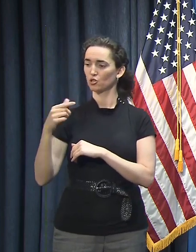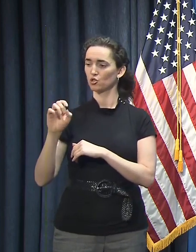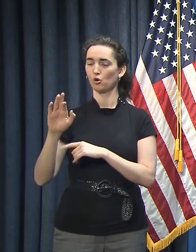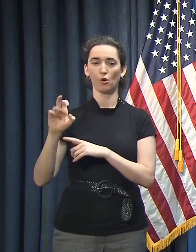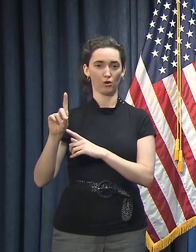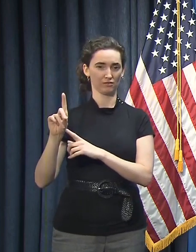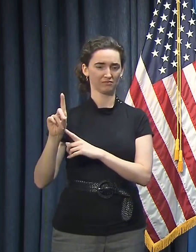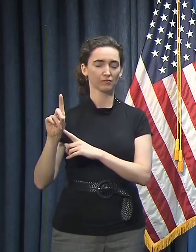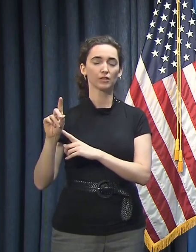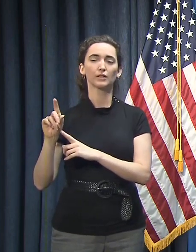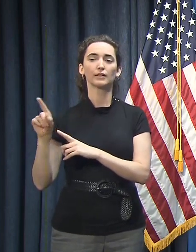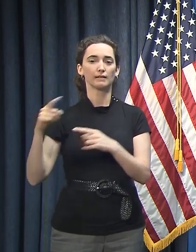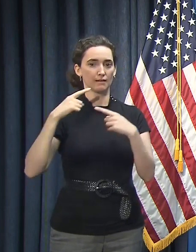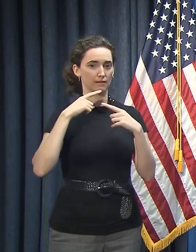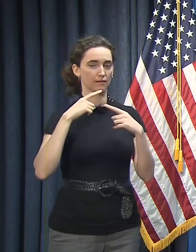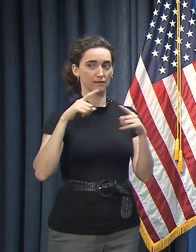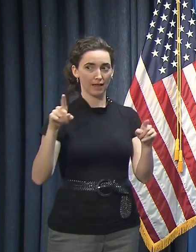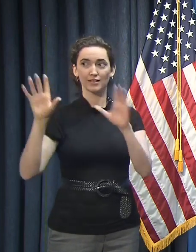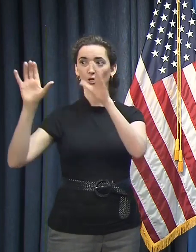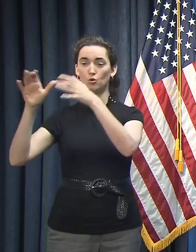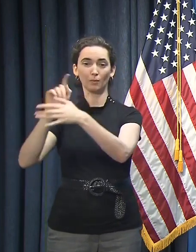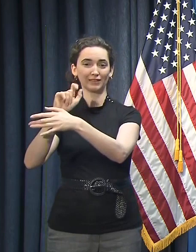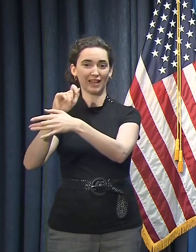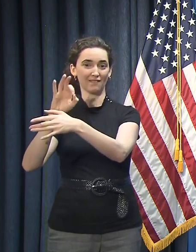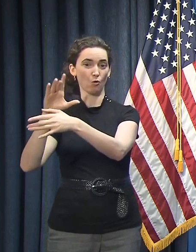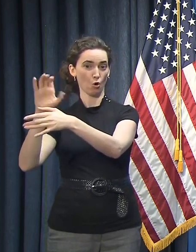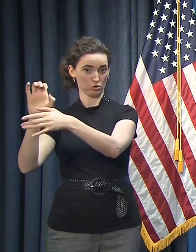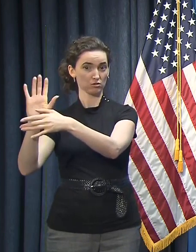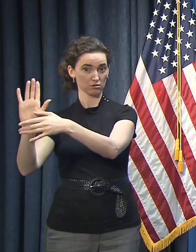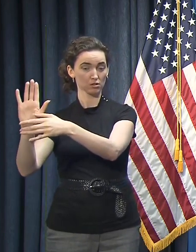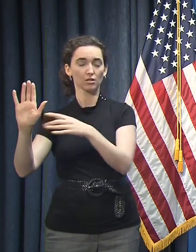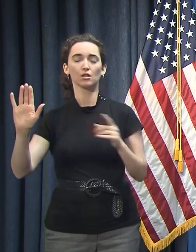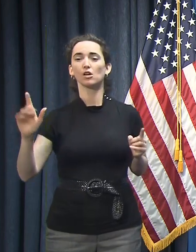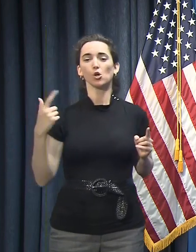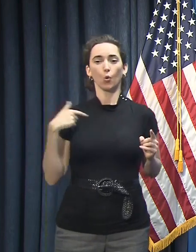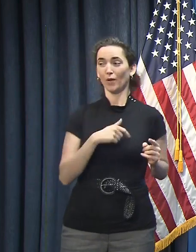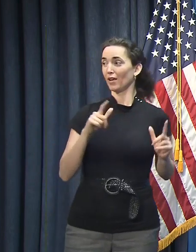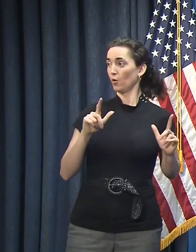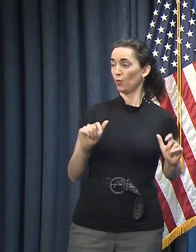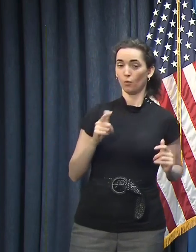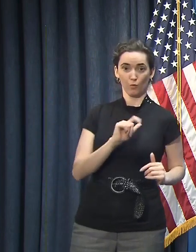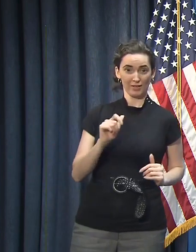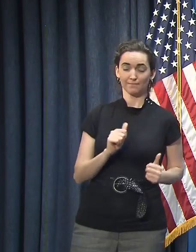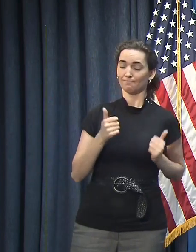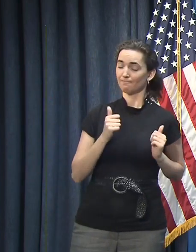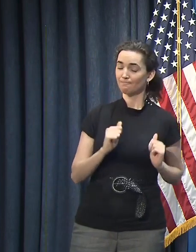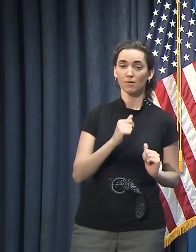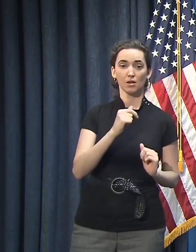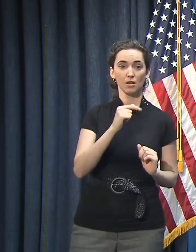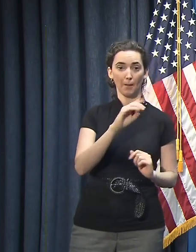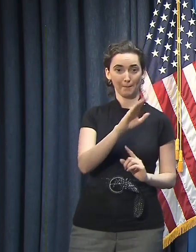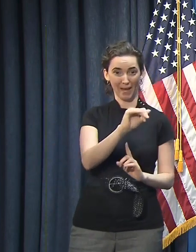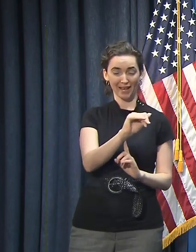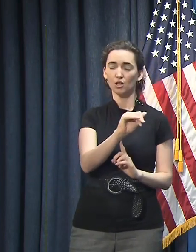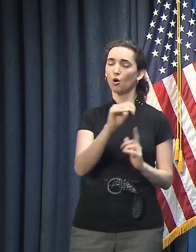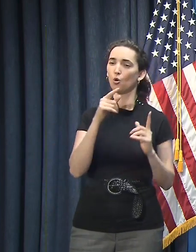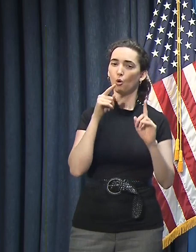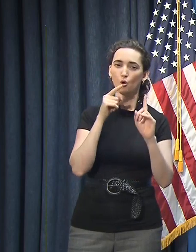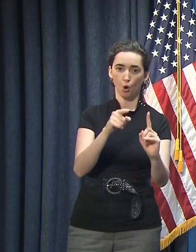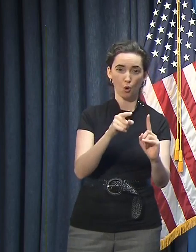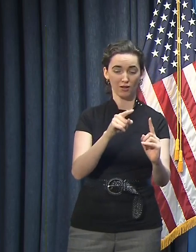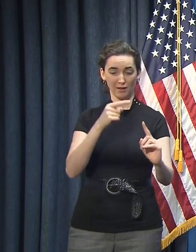and that the task force will support our efforts here in Louisiana starting in the month of May to reach